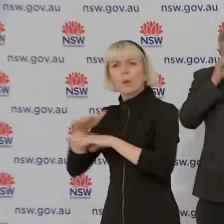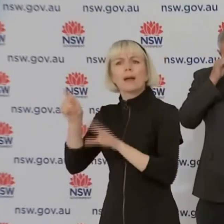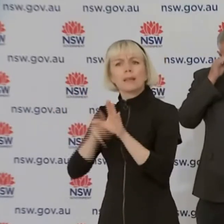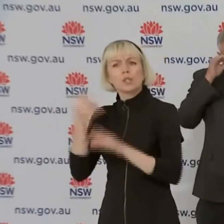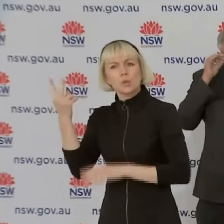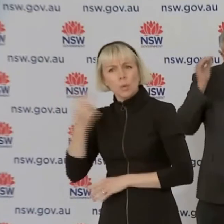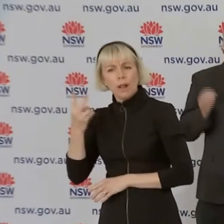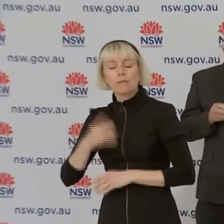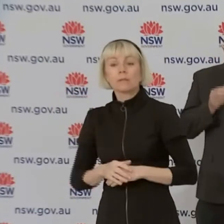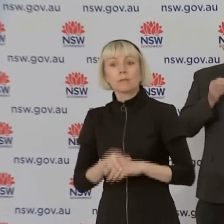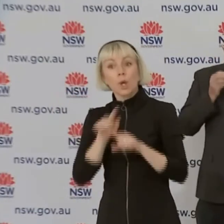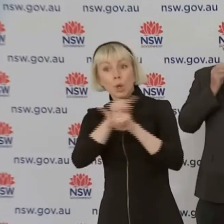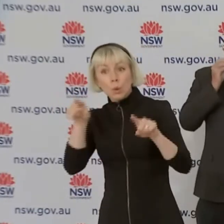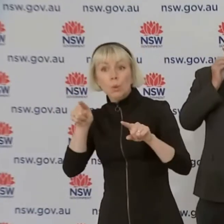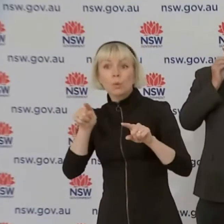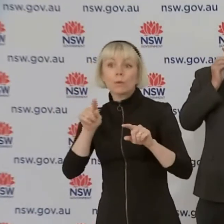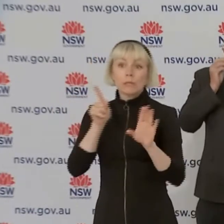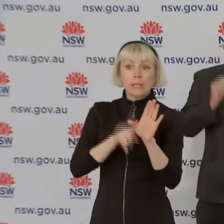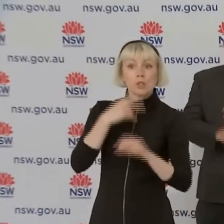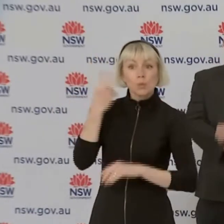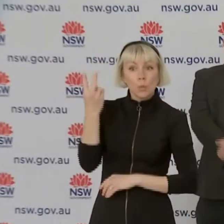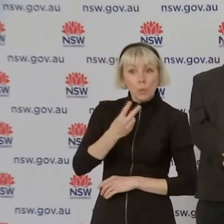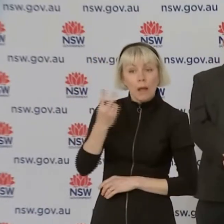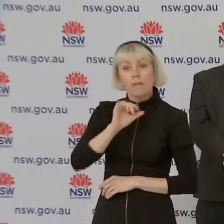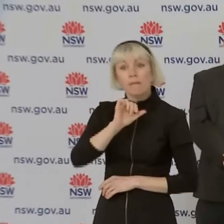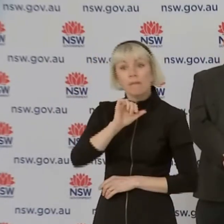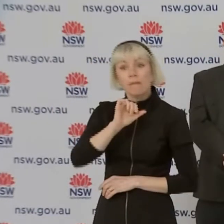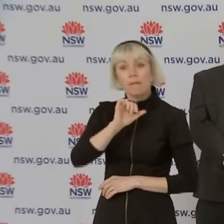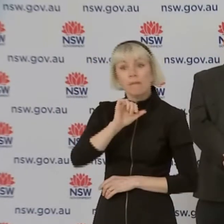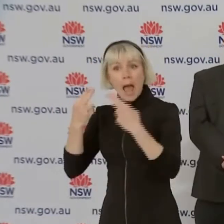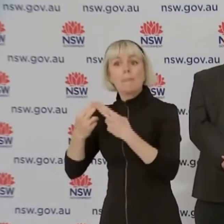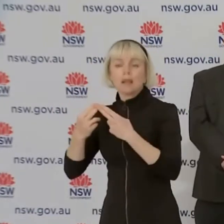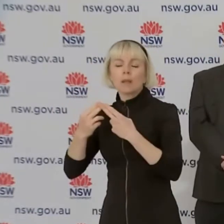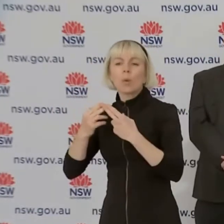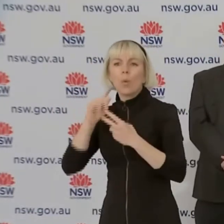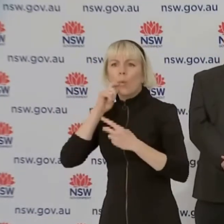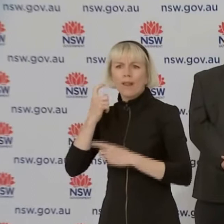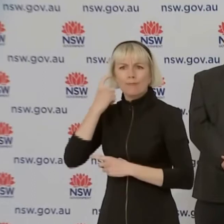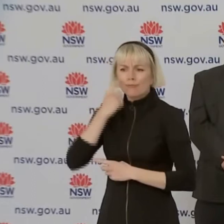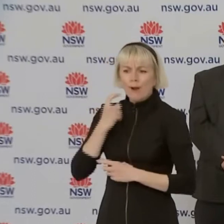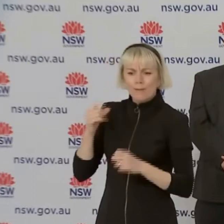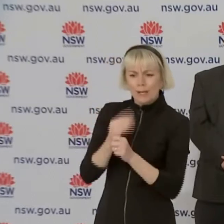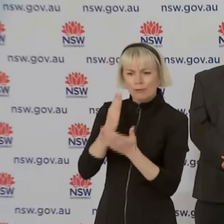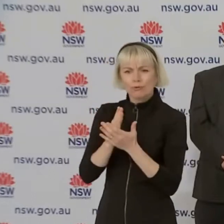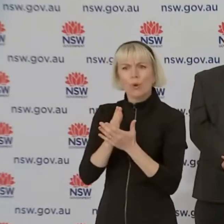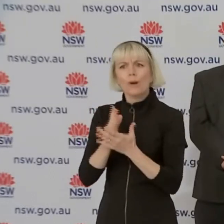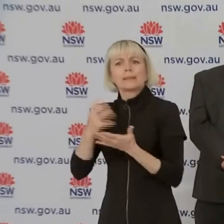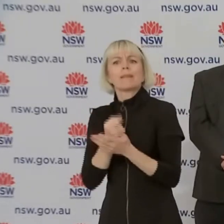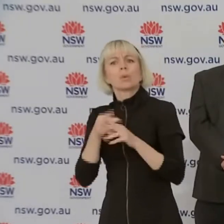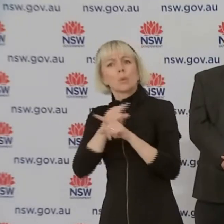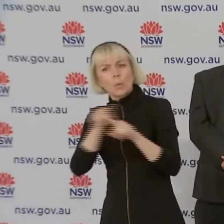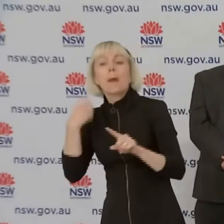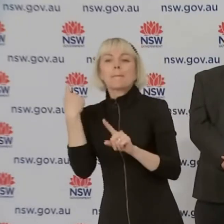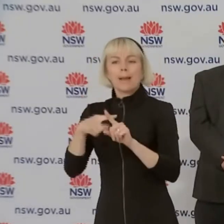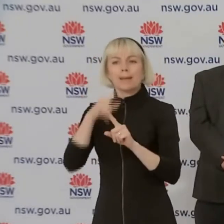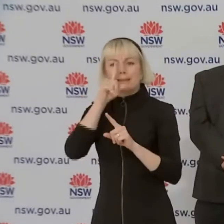and their families, as difficult as it is, each and every one of you will be fairly assessed to attain your HSC. There is a requirement for public